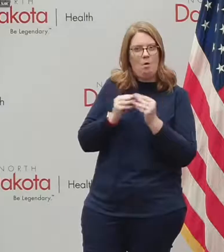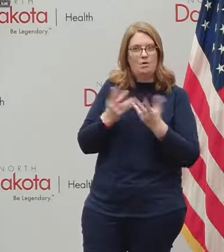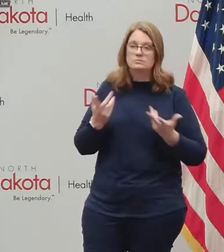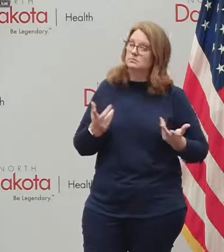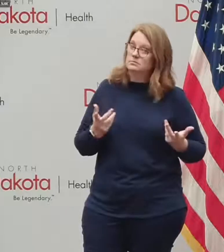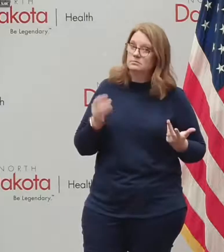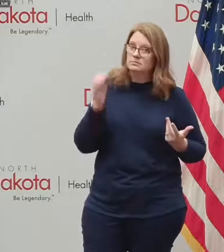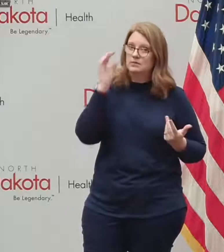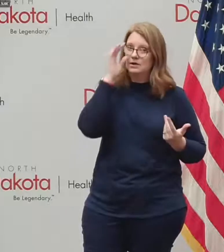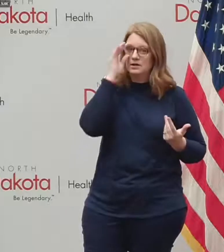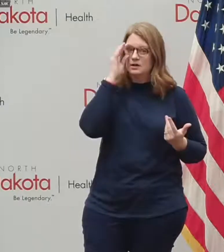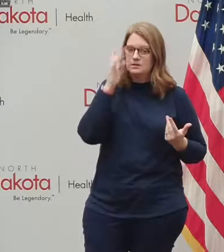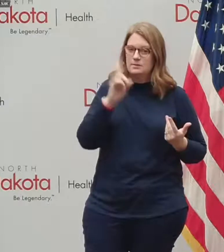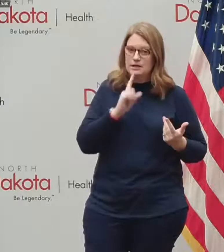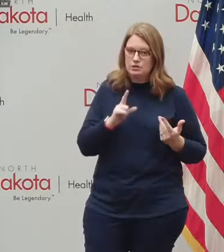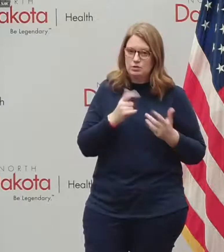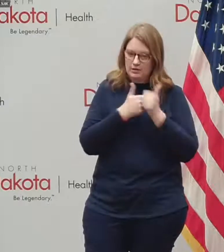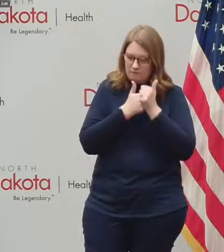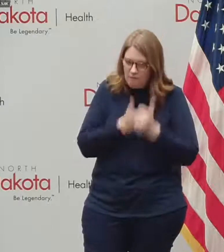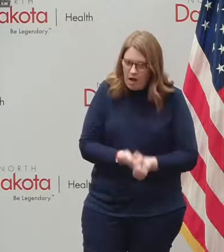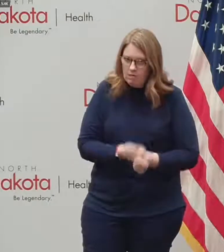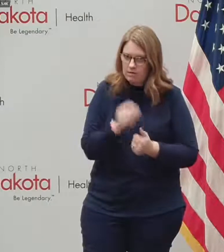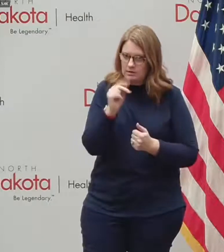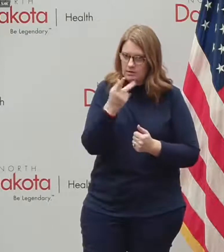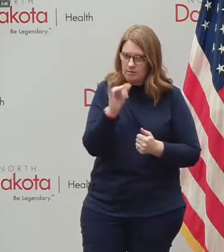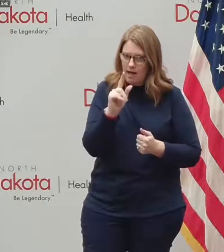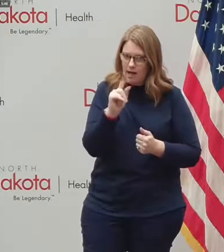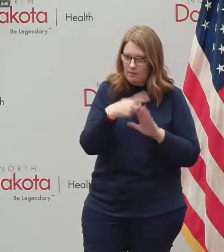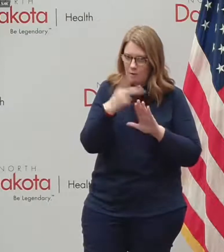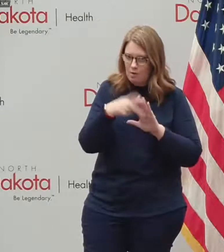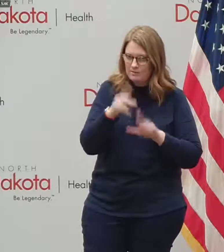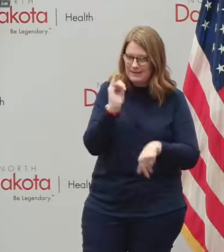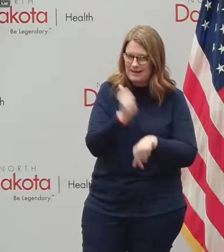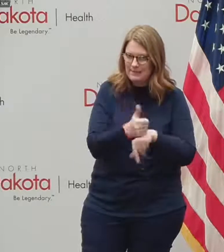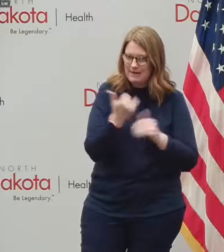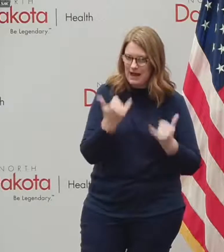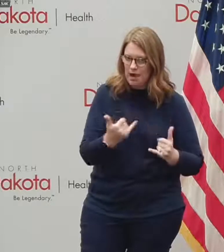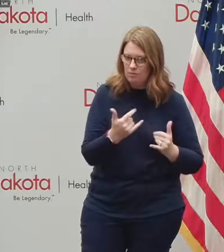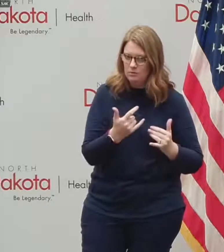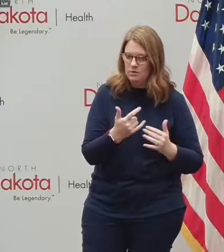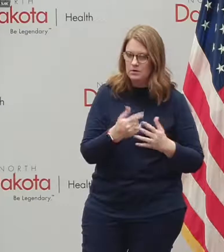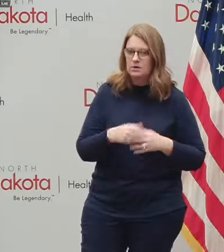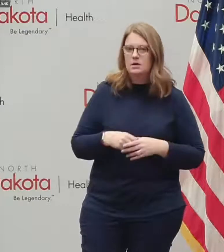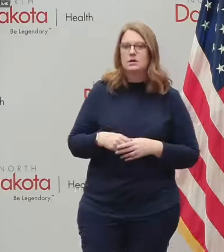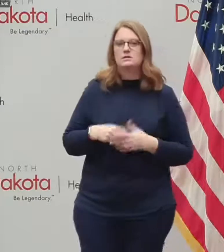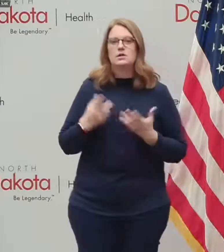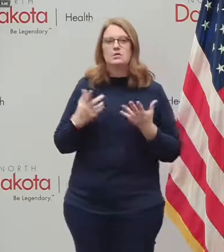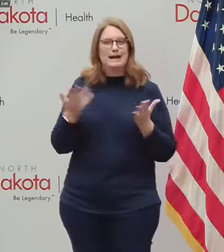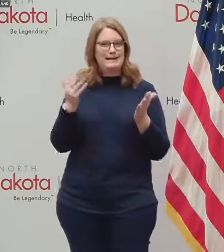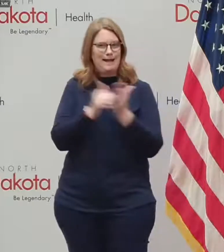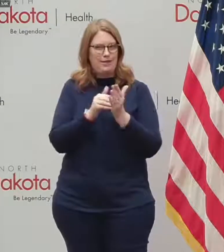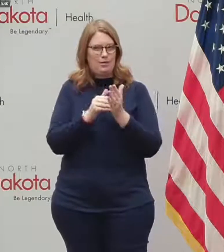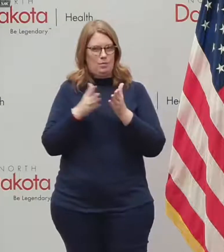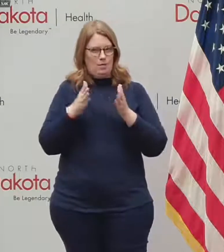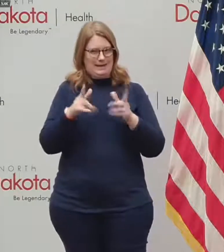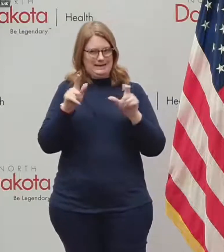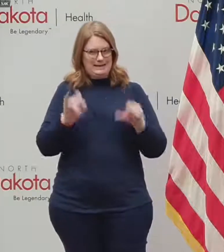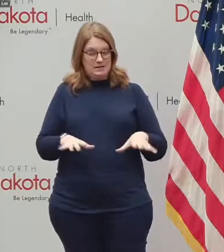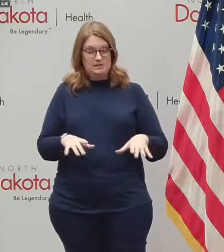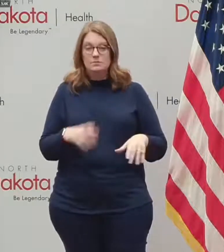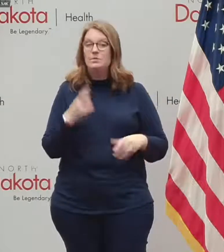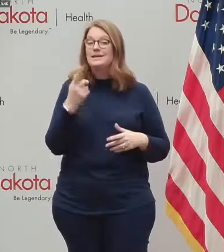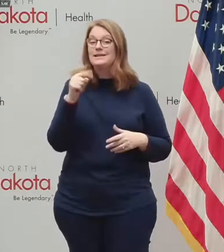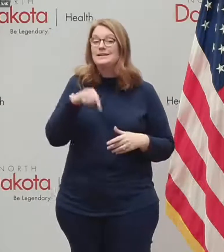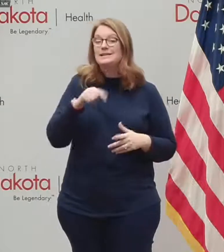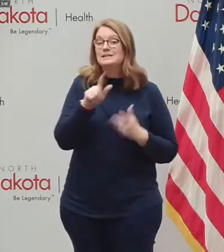through with the pilot programs that we've got in place right now. Again, another arsenal in our tool, but this is particularly important for